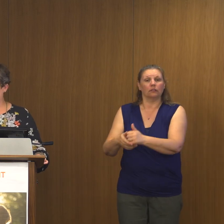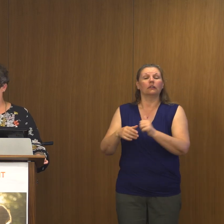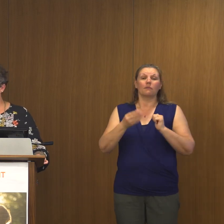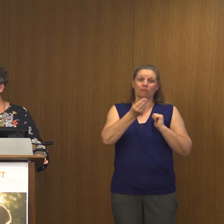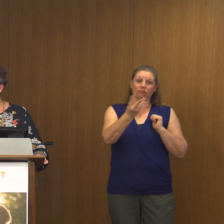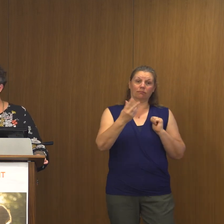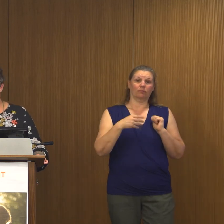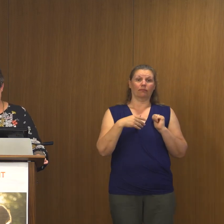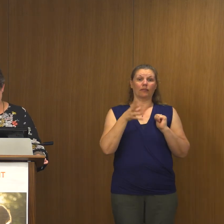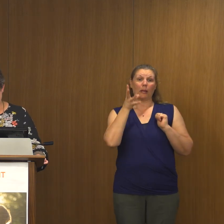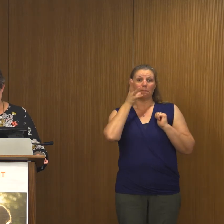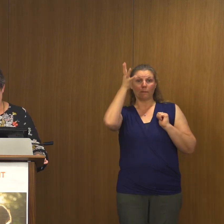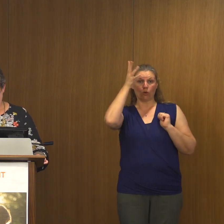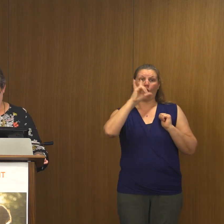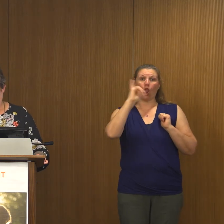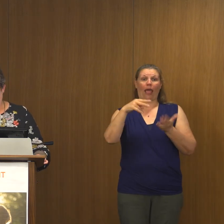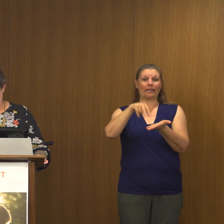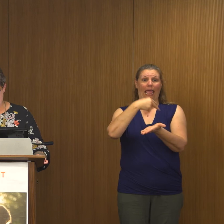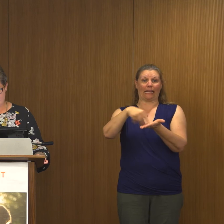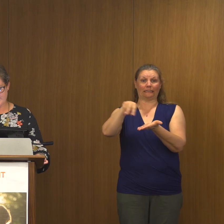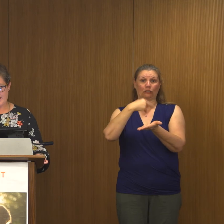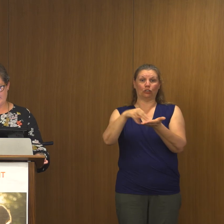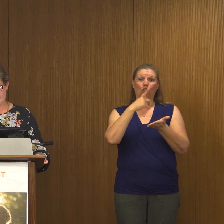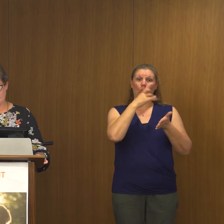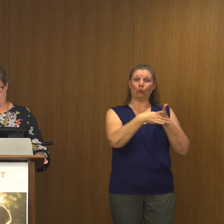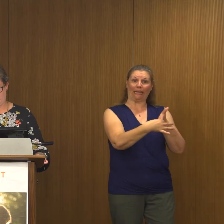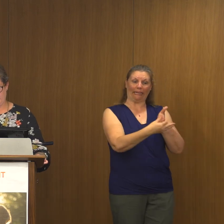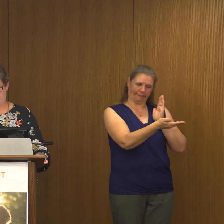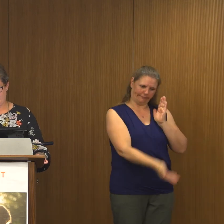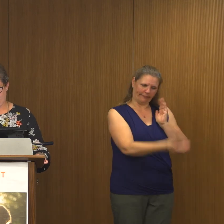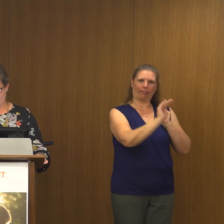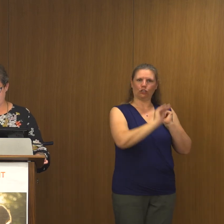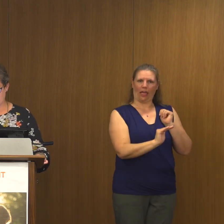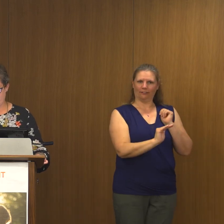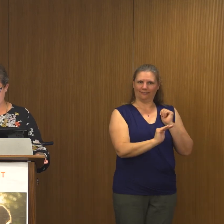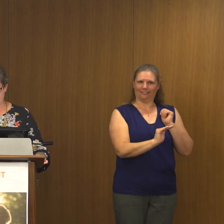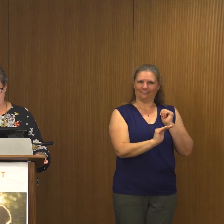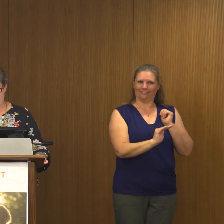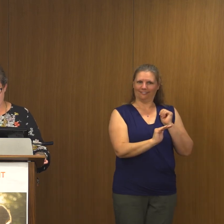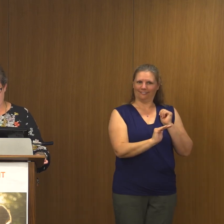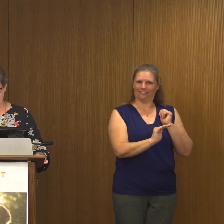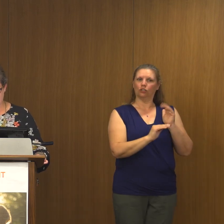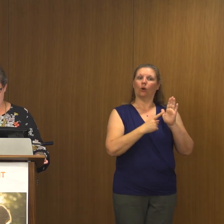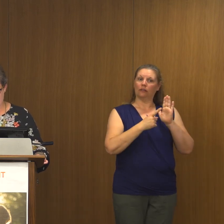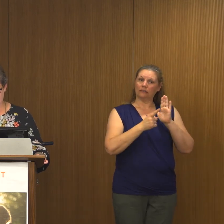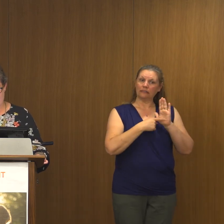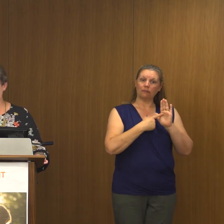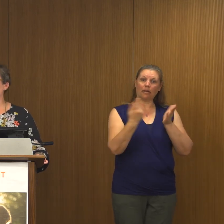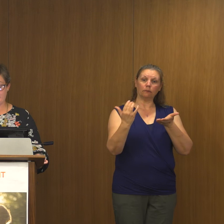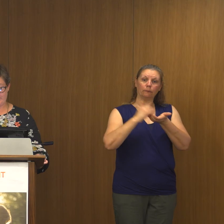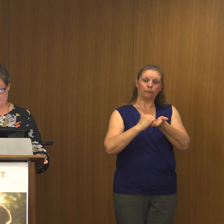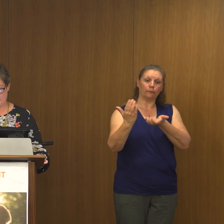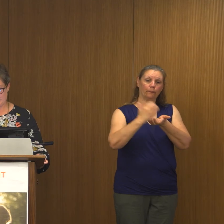dance that's led by the child. The music is entirely their own. The partners change every now and then, and